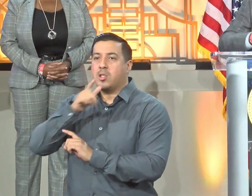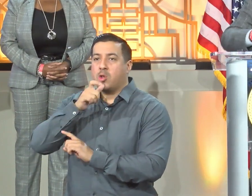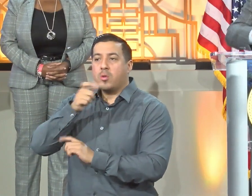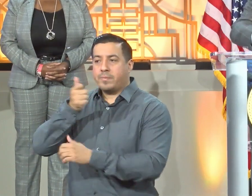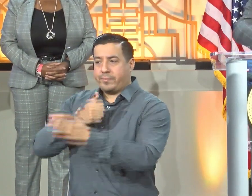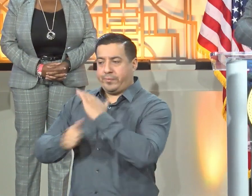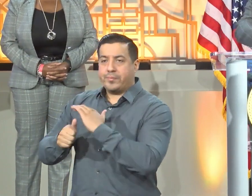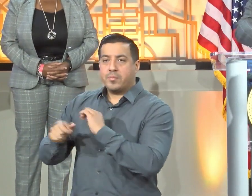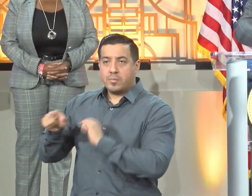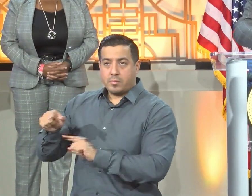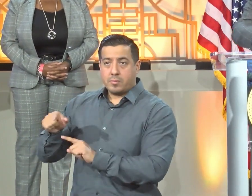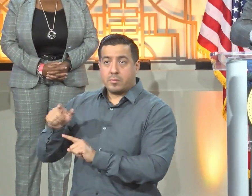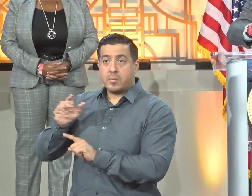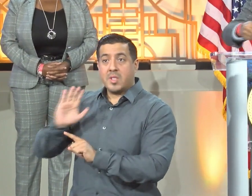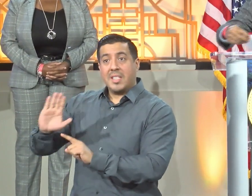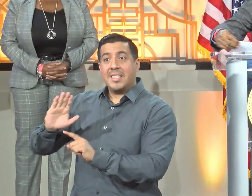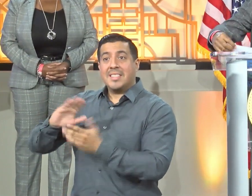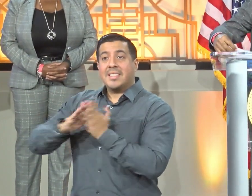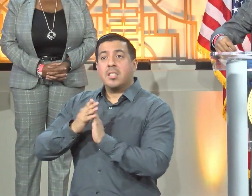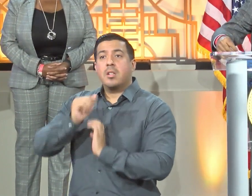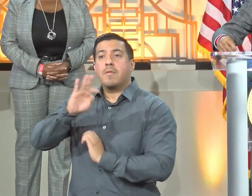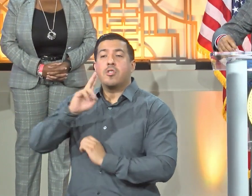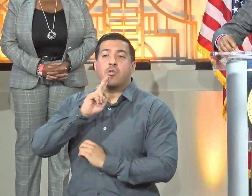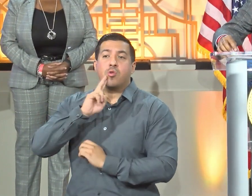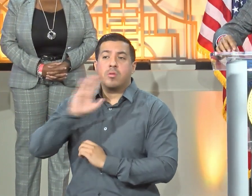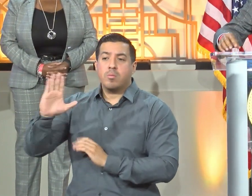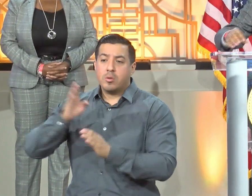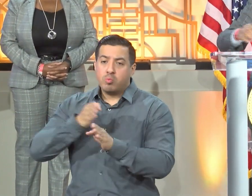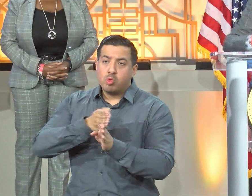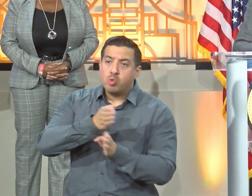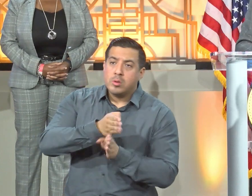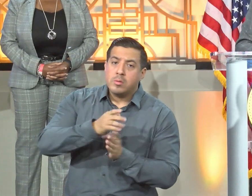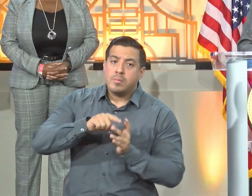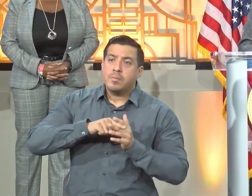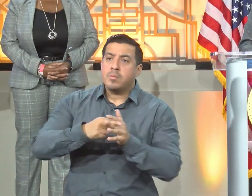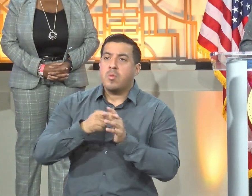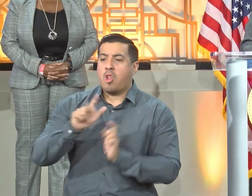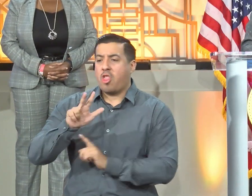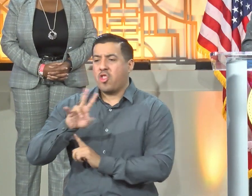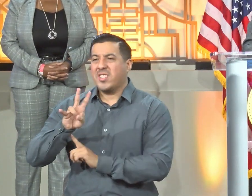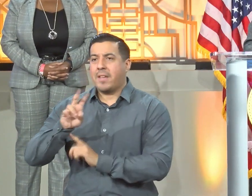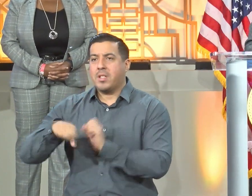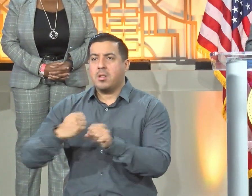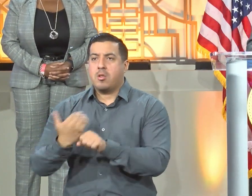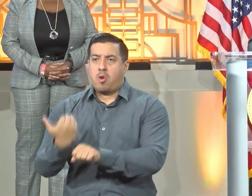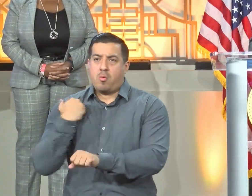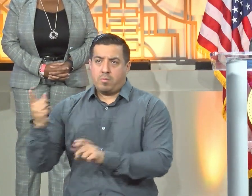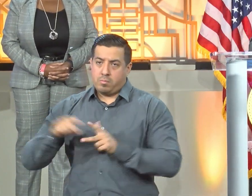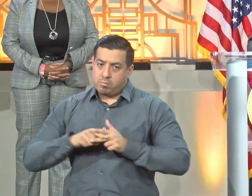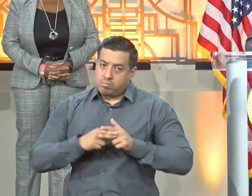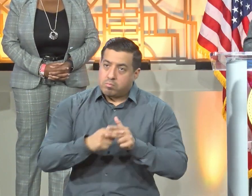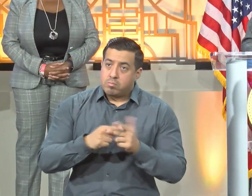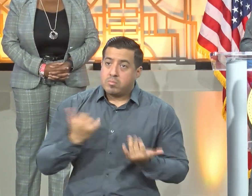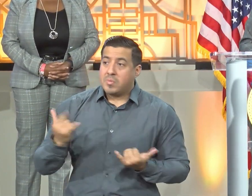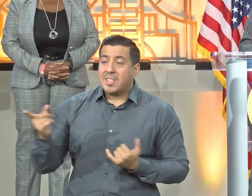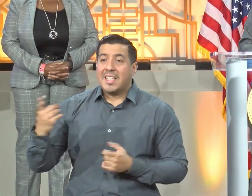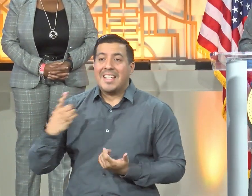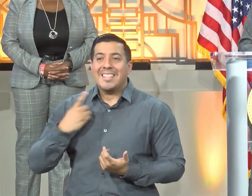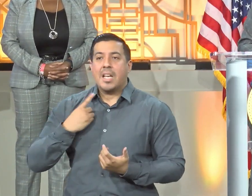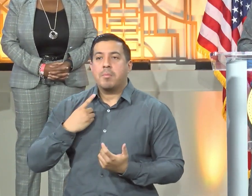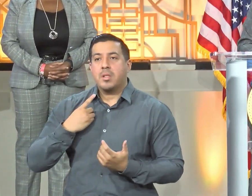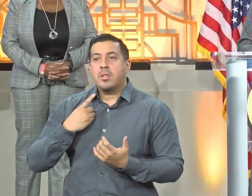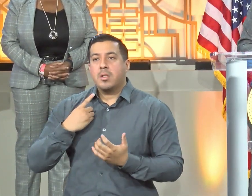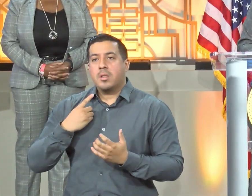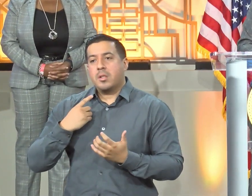director. Her City of Houston career began over 37 years ago. She is currently Deputy Assistant